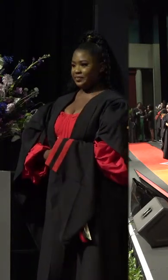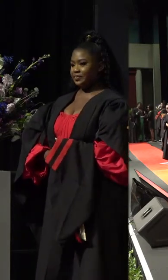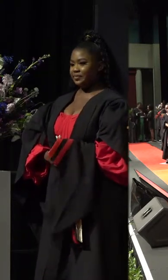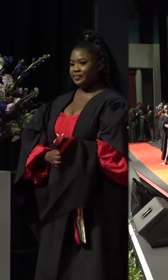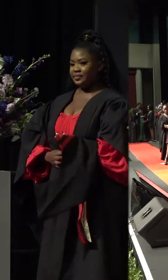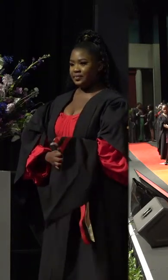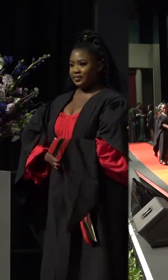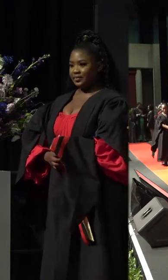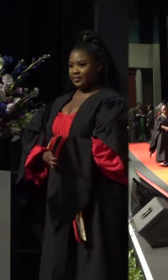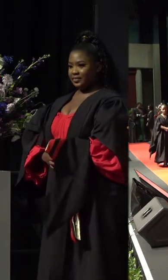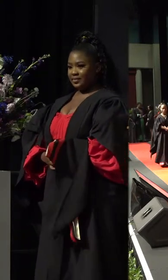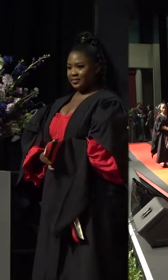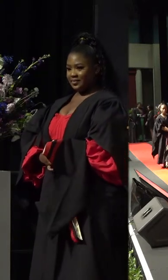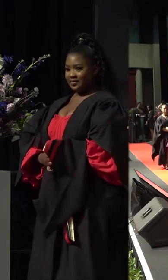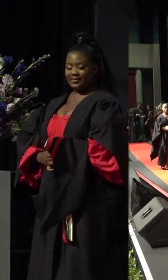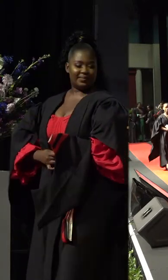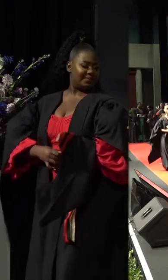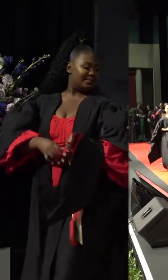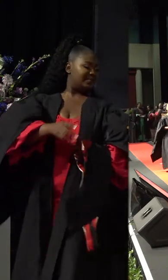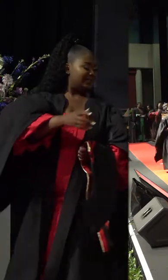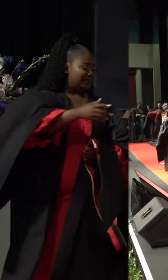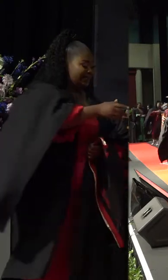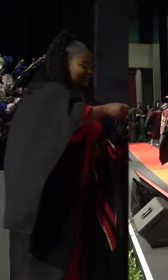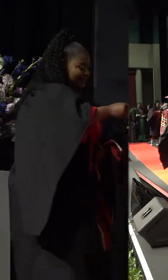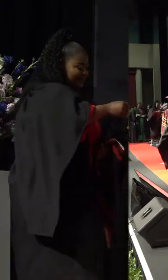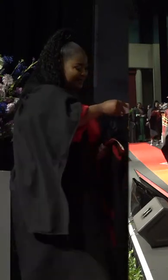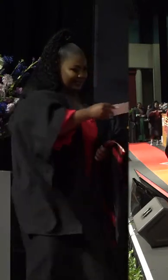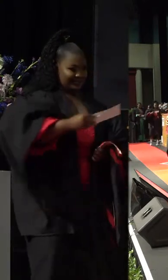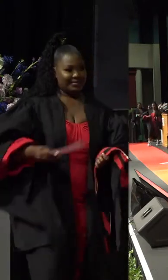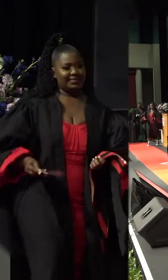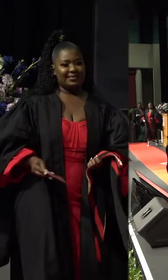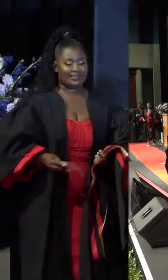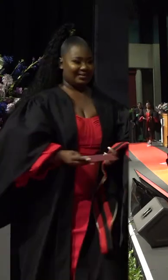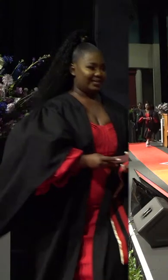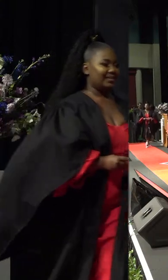Letinhlanhla Samukele Mkhulise.